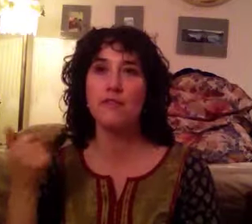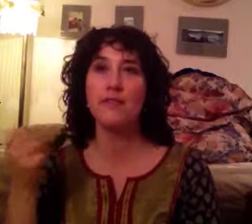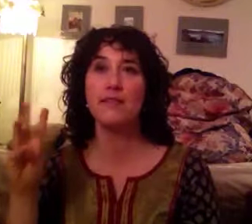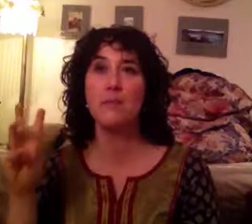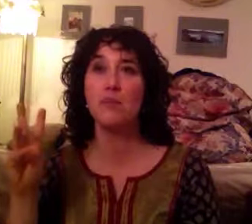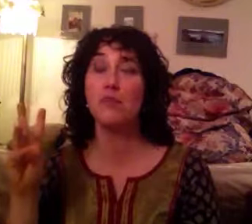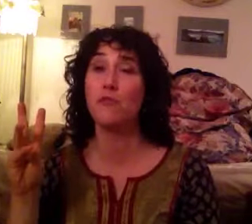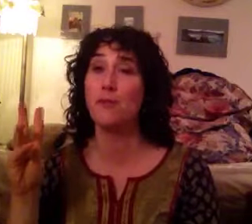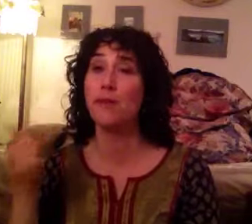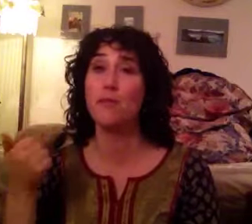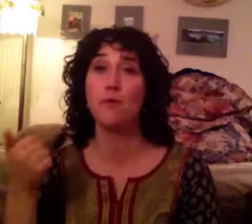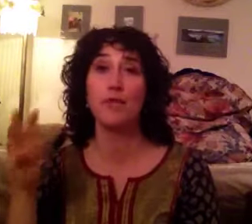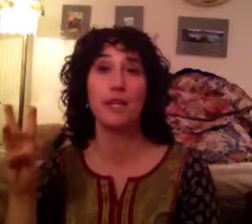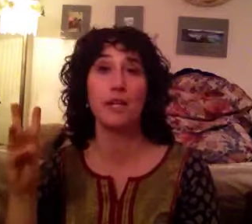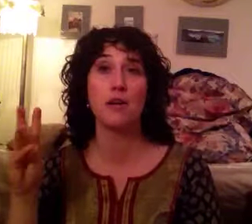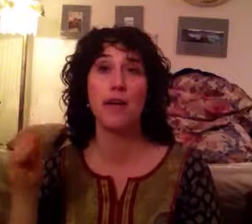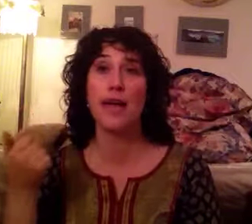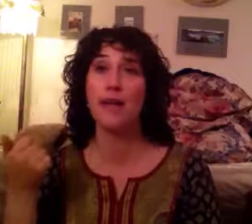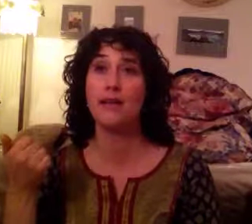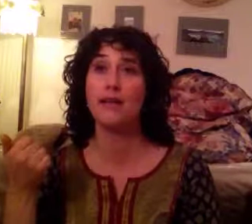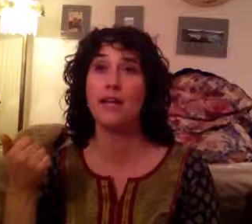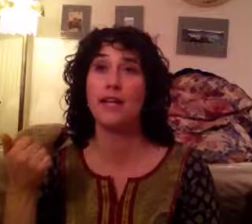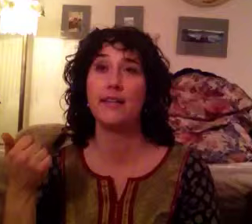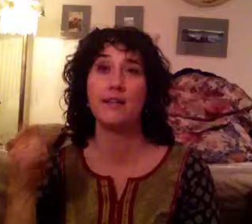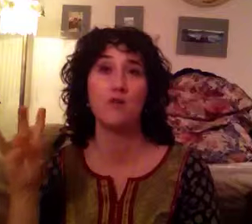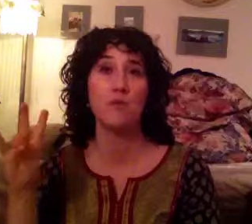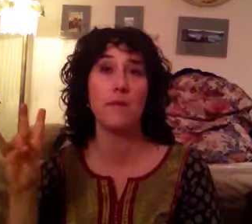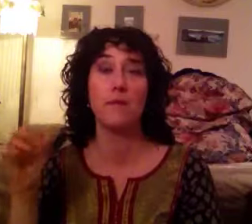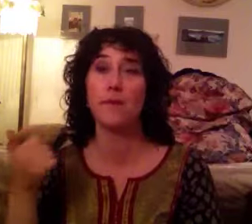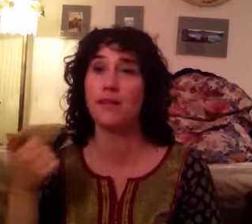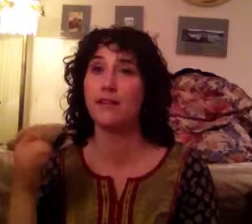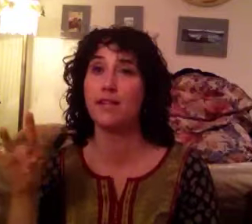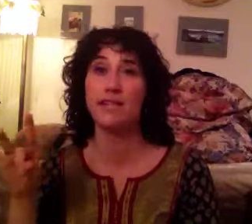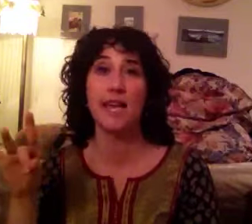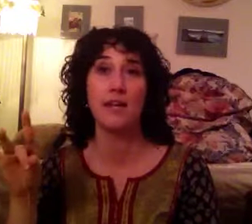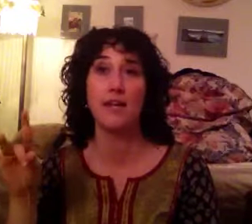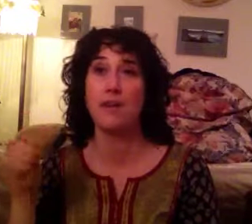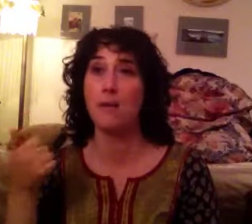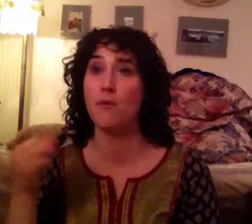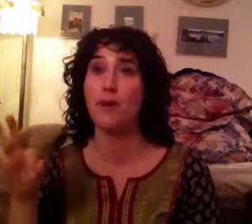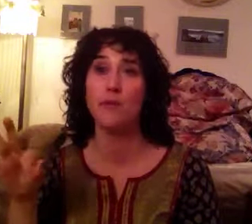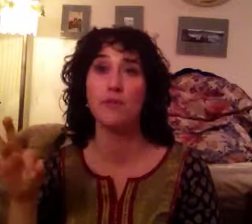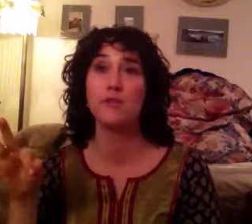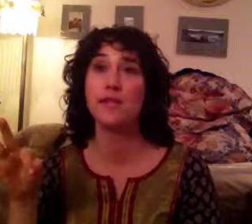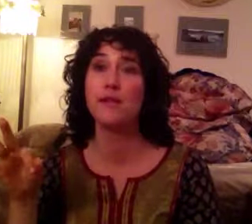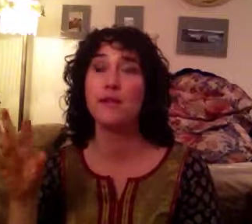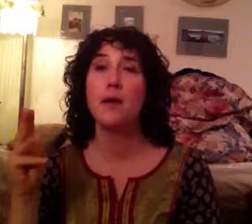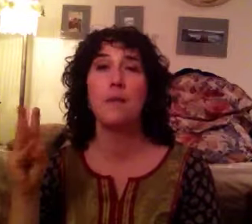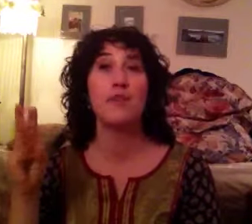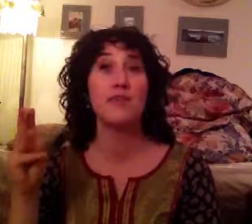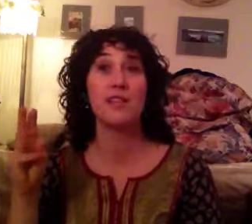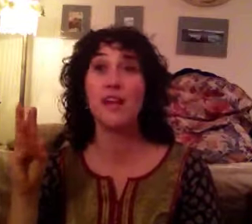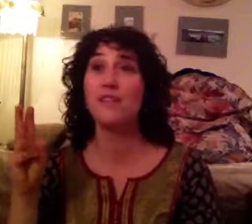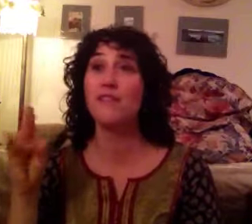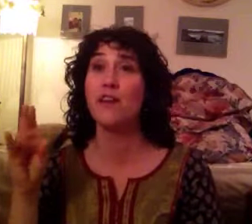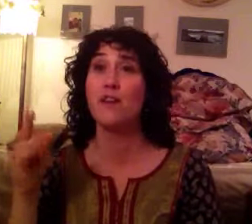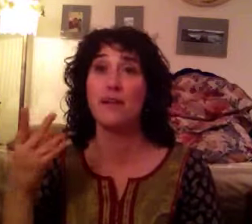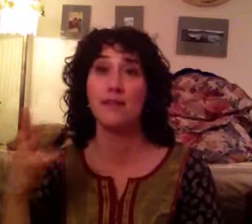is the most, for me, the most clear and the easiest to remember because of the 10 and the number when I was learning. But there's lots of